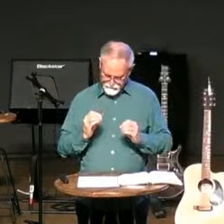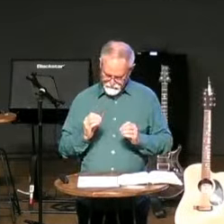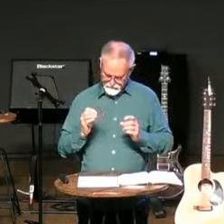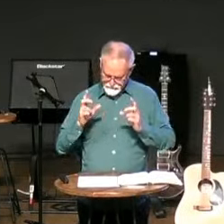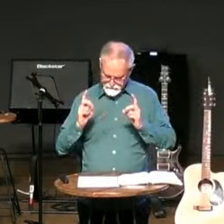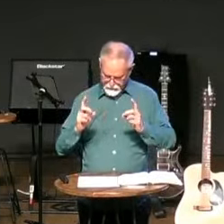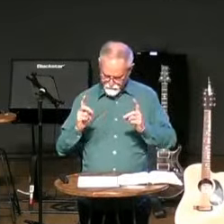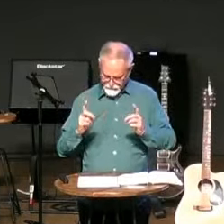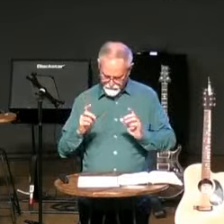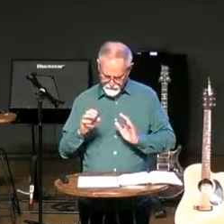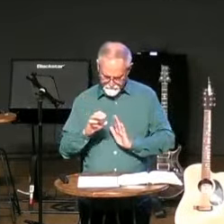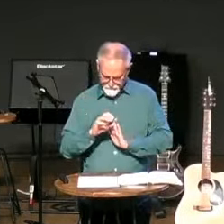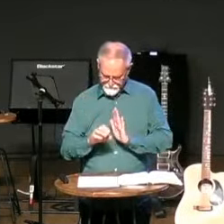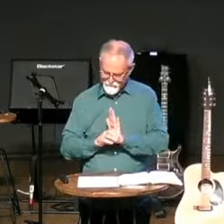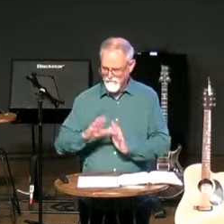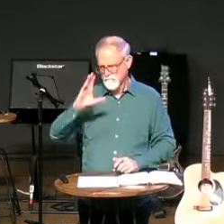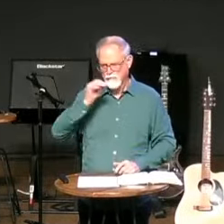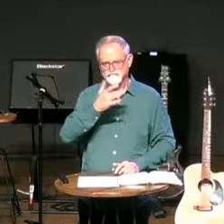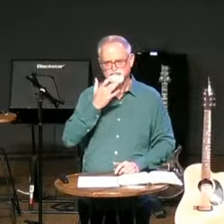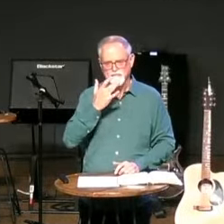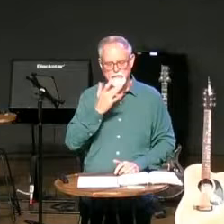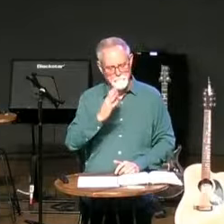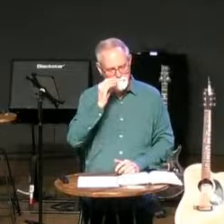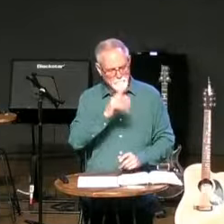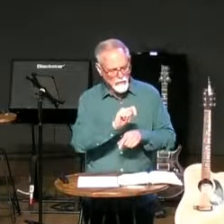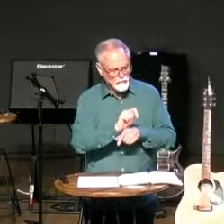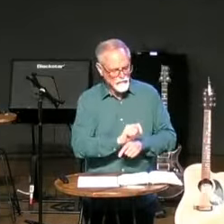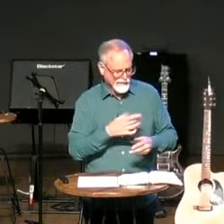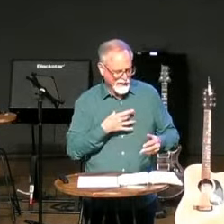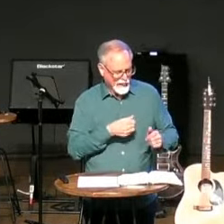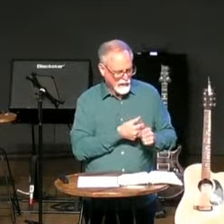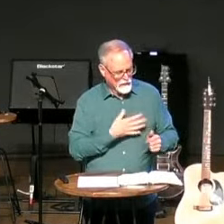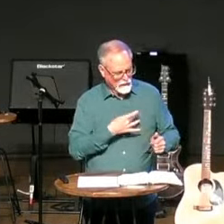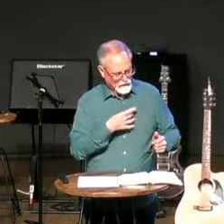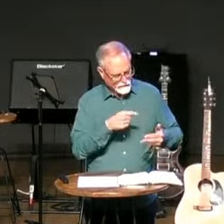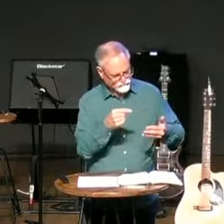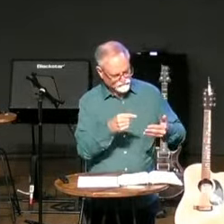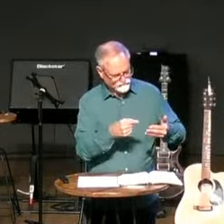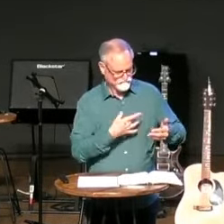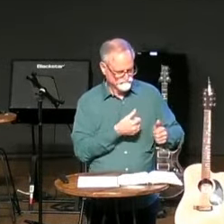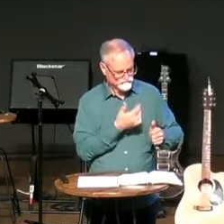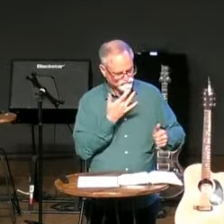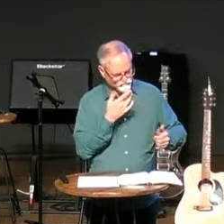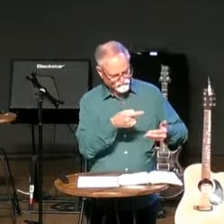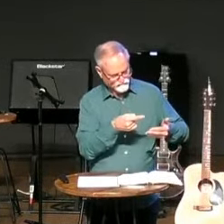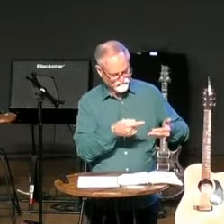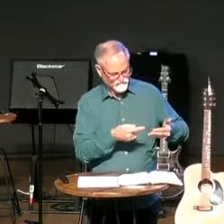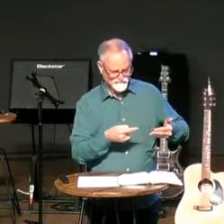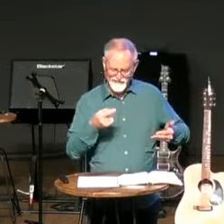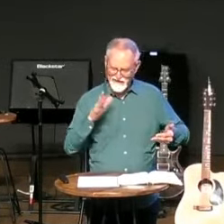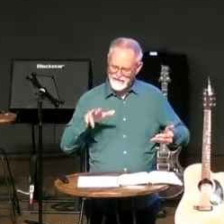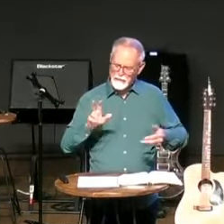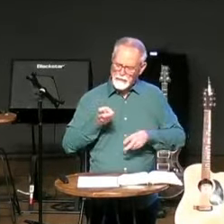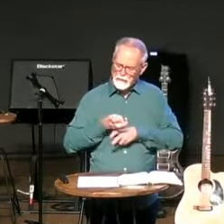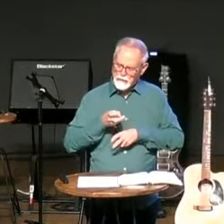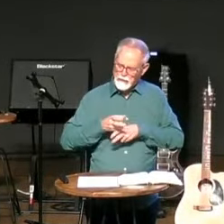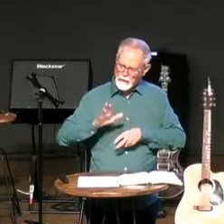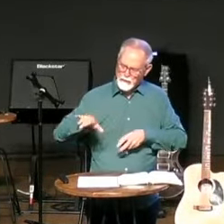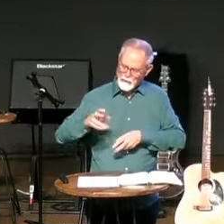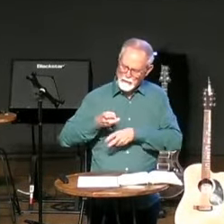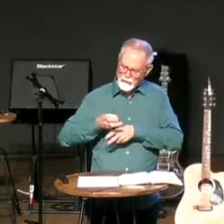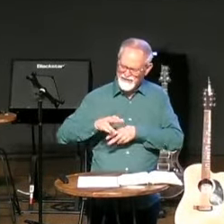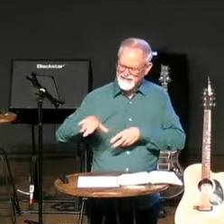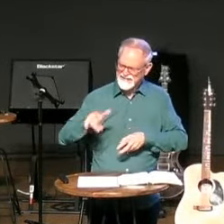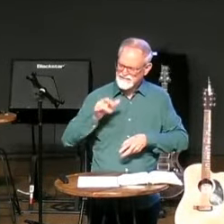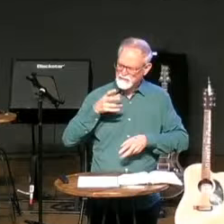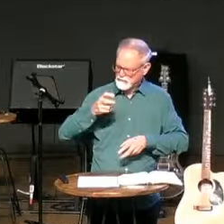"For they worship me in vain, teaching doctrines as commandments, but they're really from man."